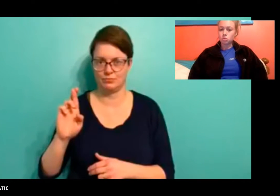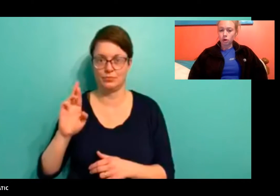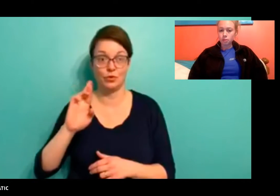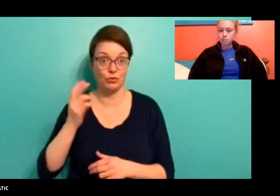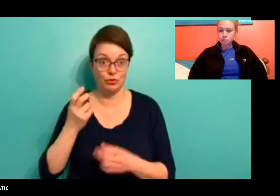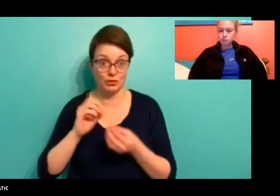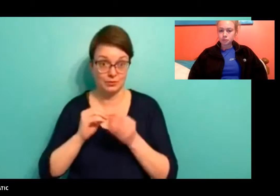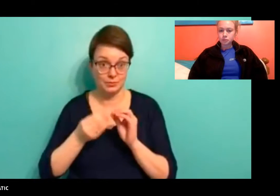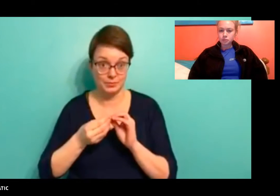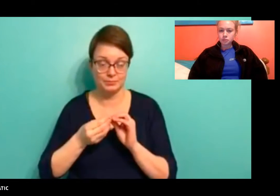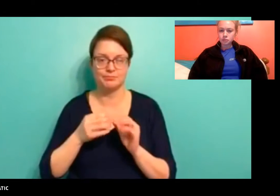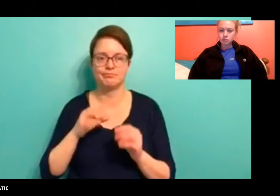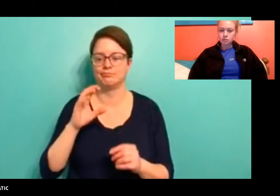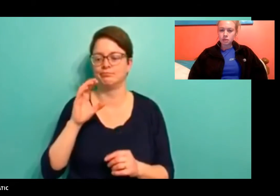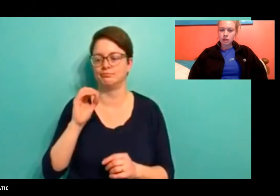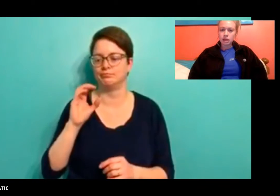Lipitor,